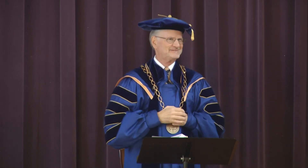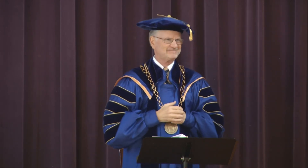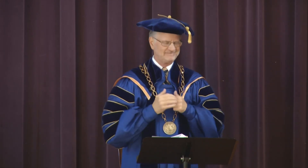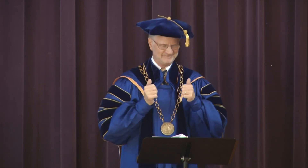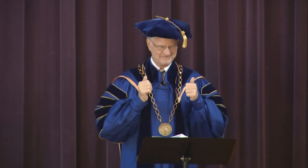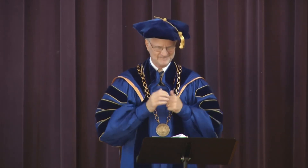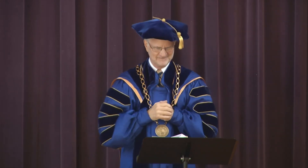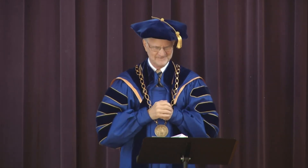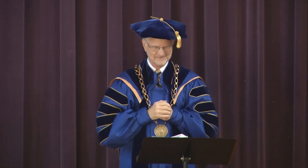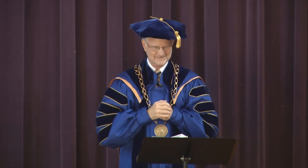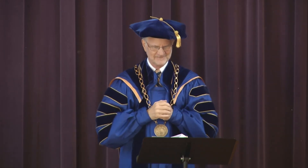we thank you.